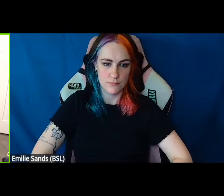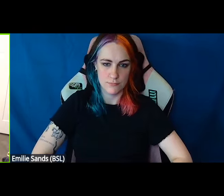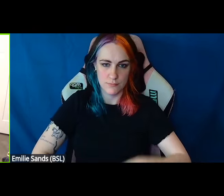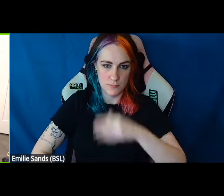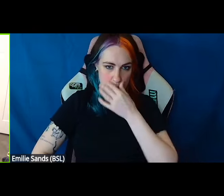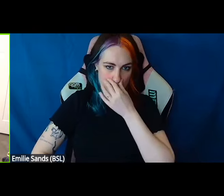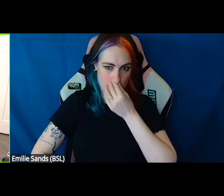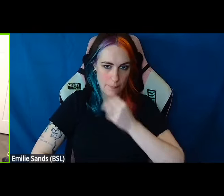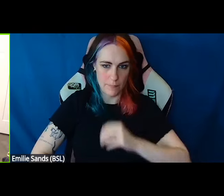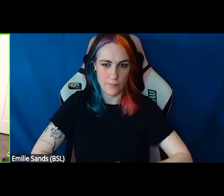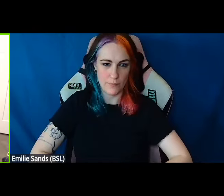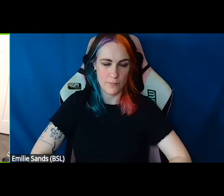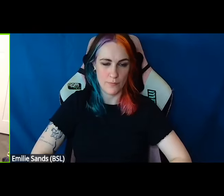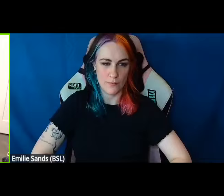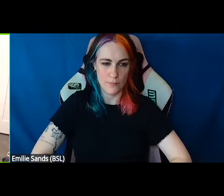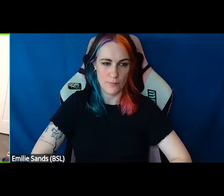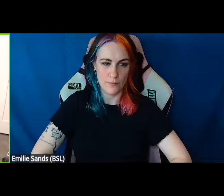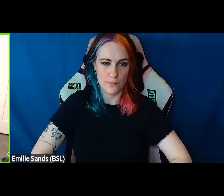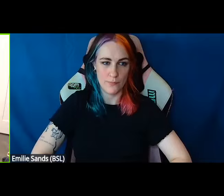Okay.